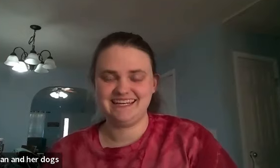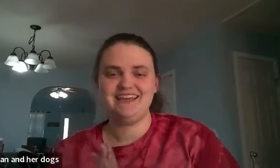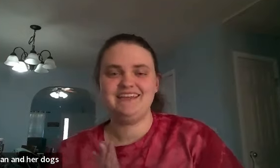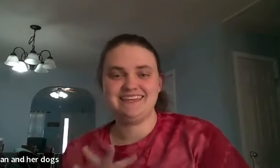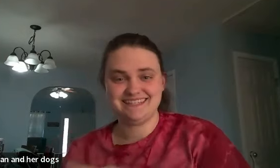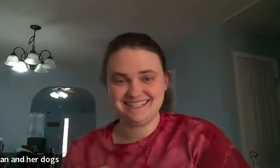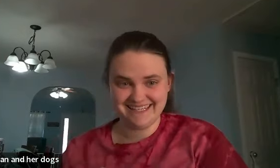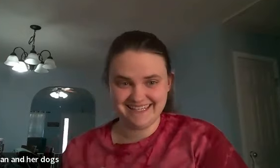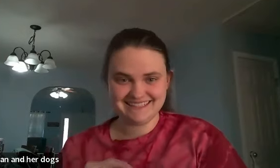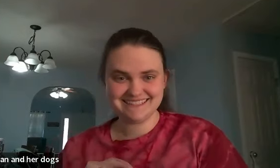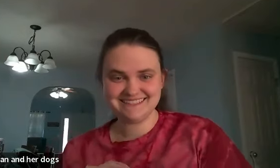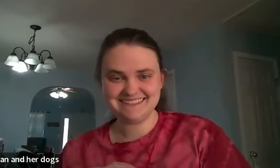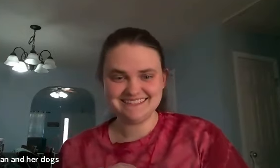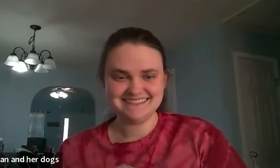Good. Then T.